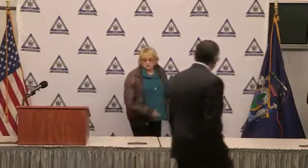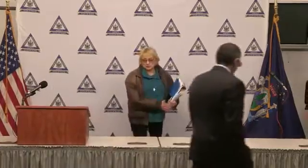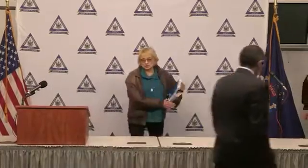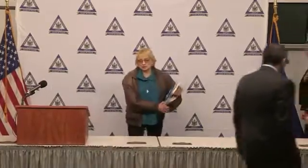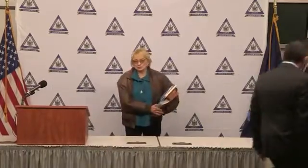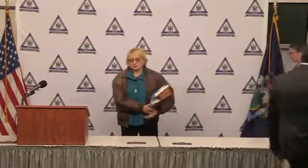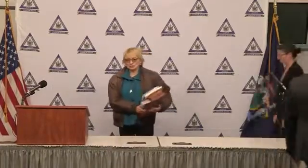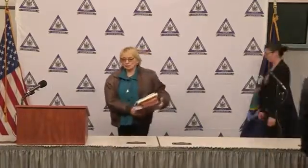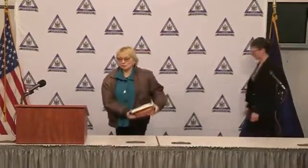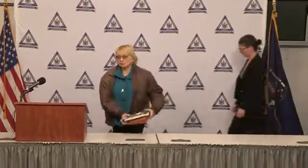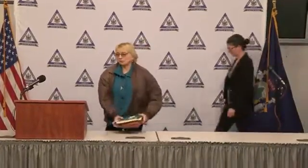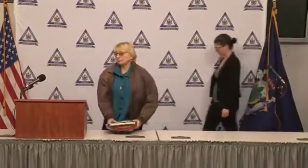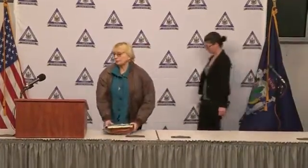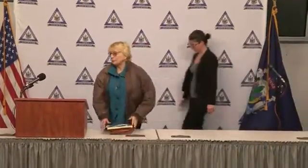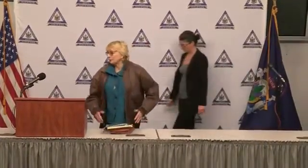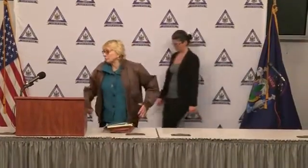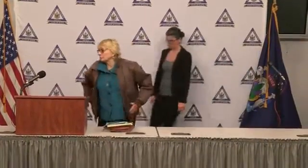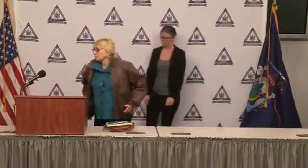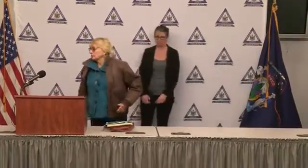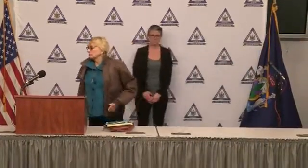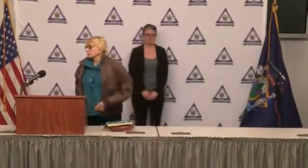Where would you like me?